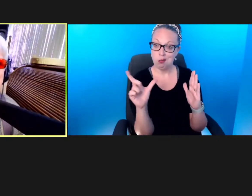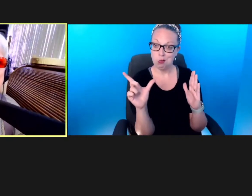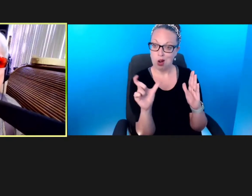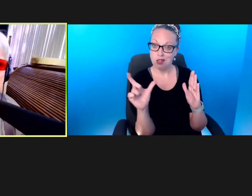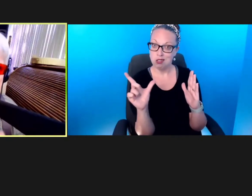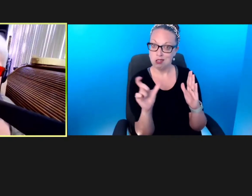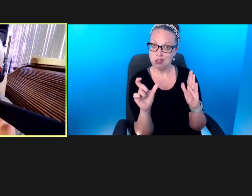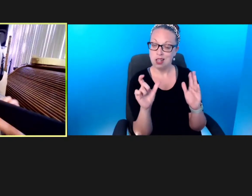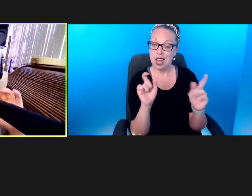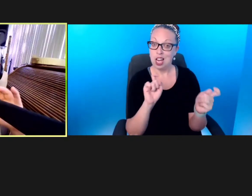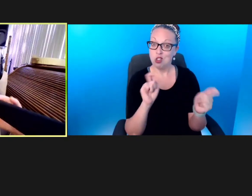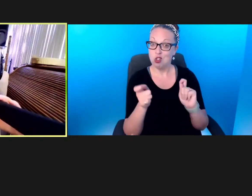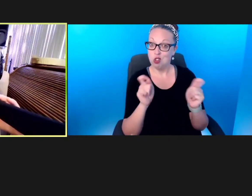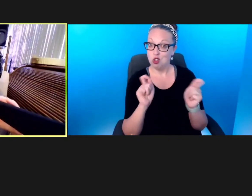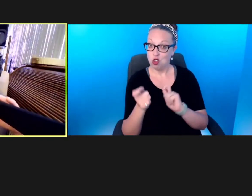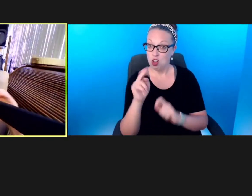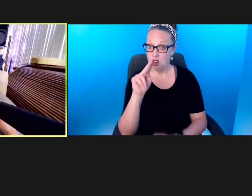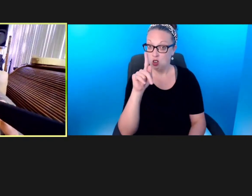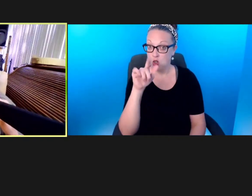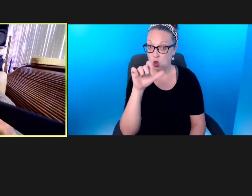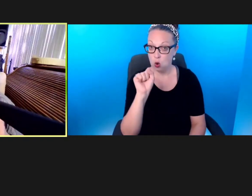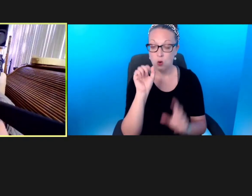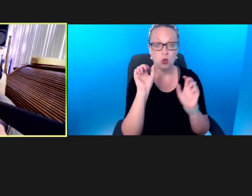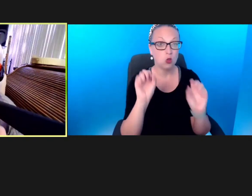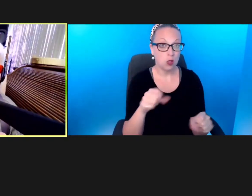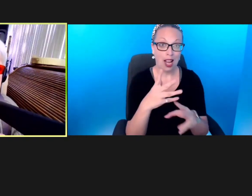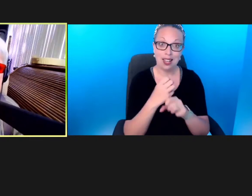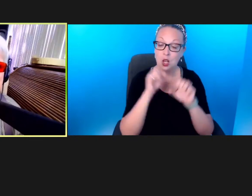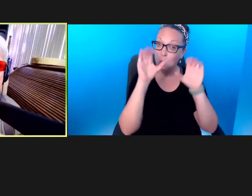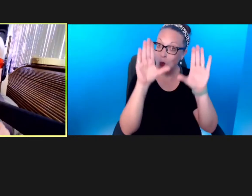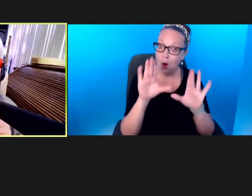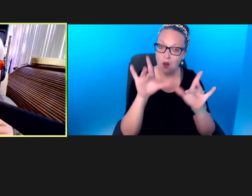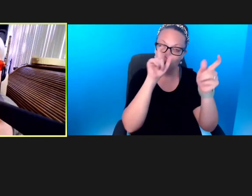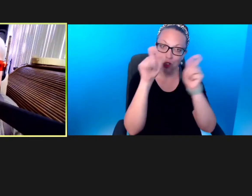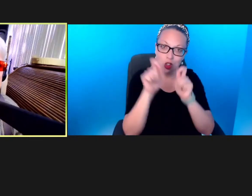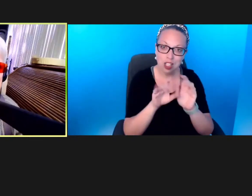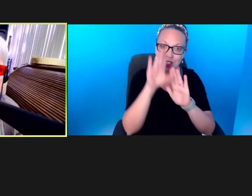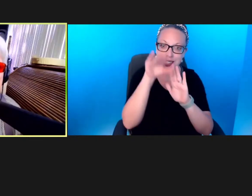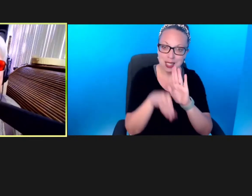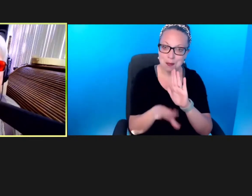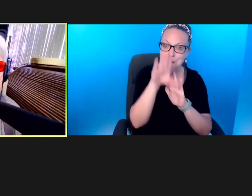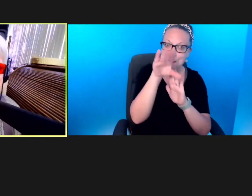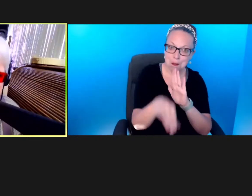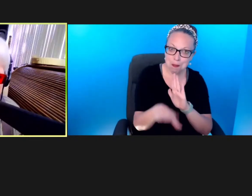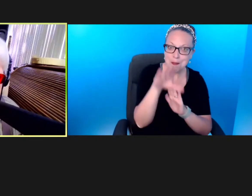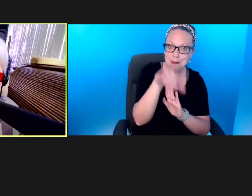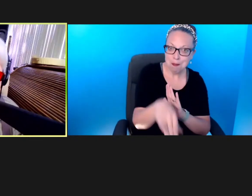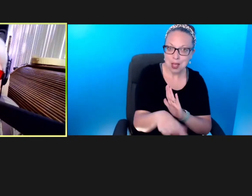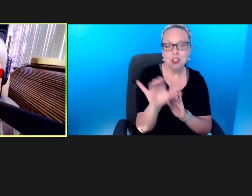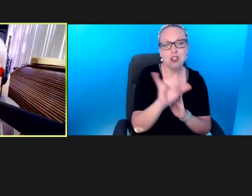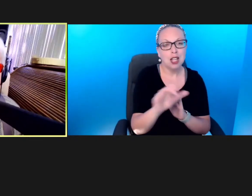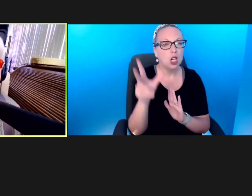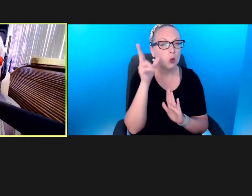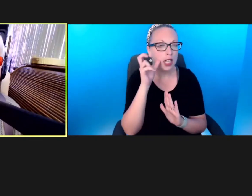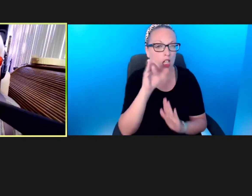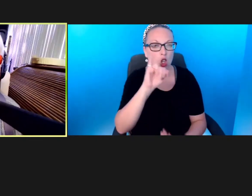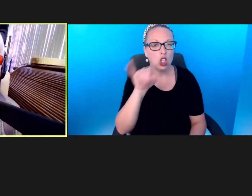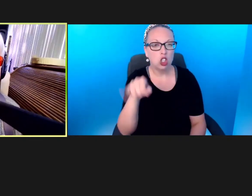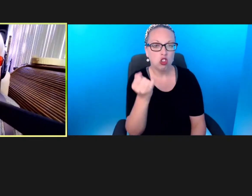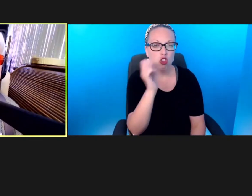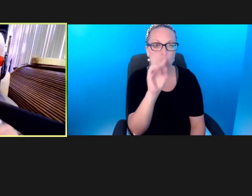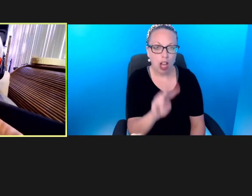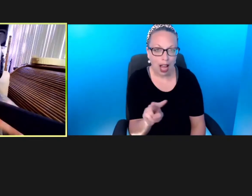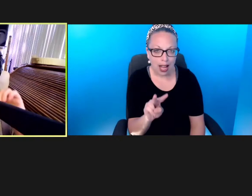note you're playing, you can get wonderful changes like you would find in jazz or